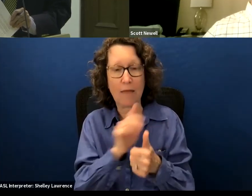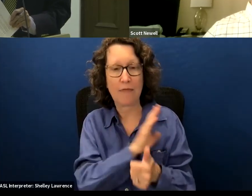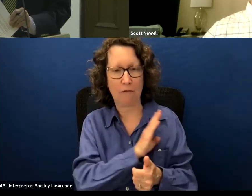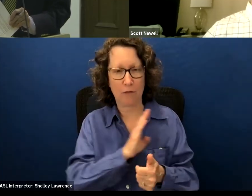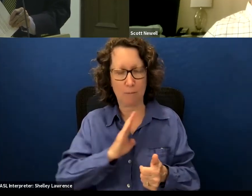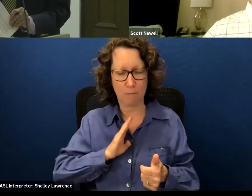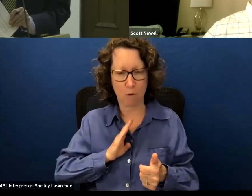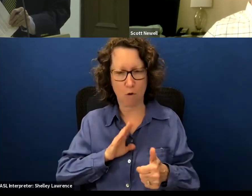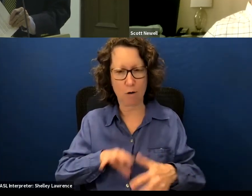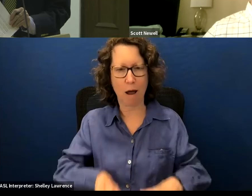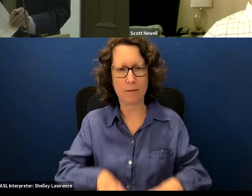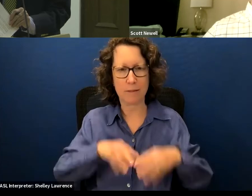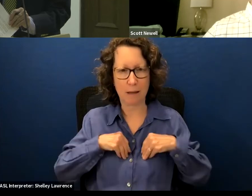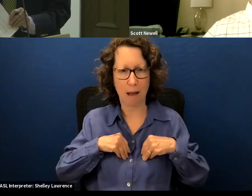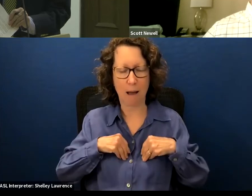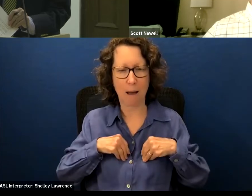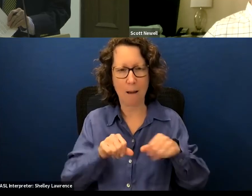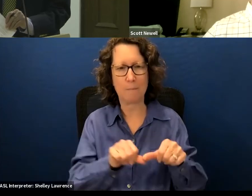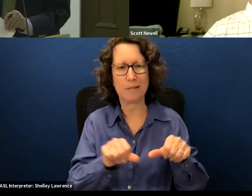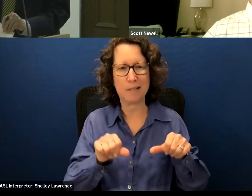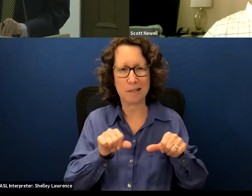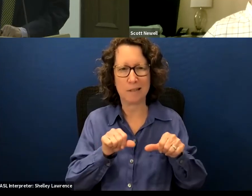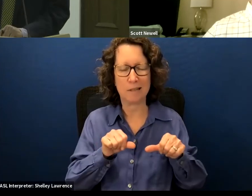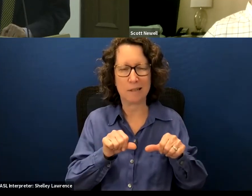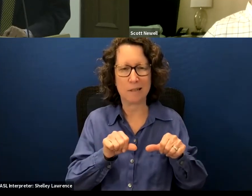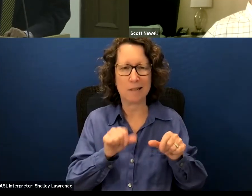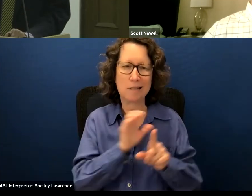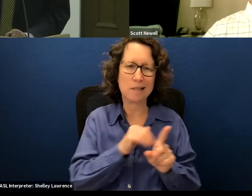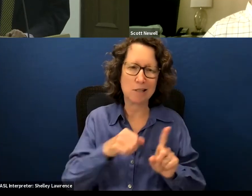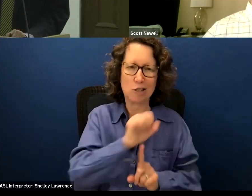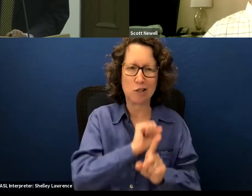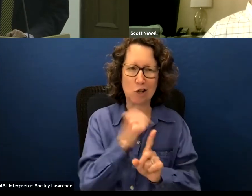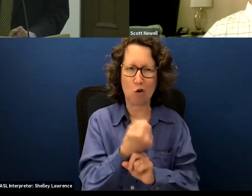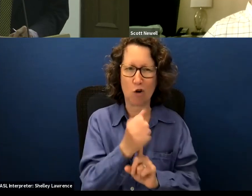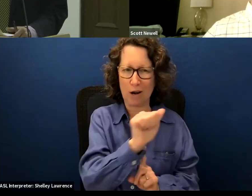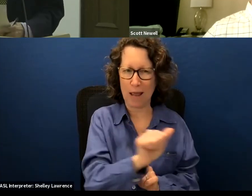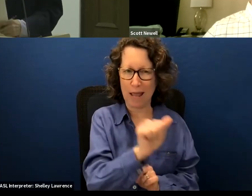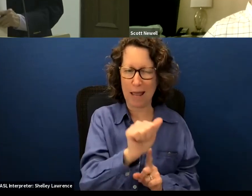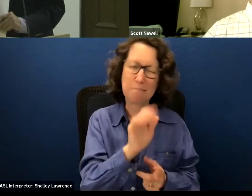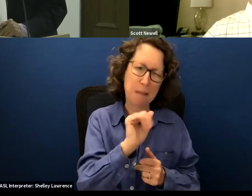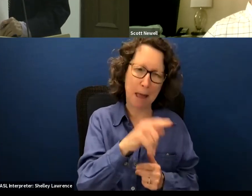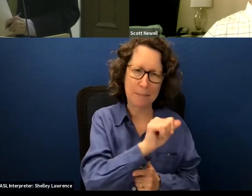board adopt scenario A. Thank you.